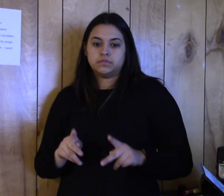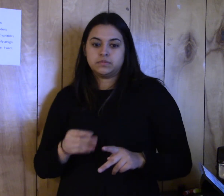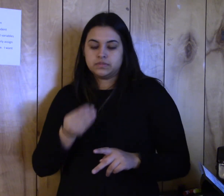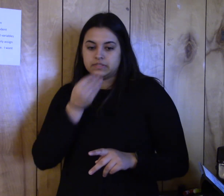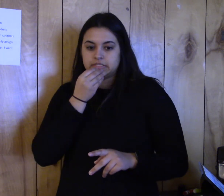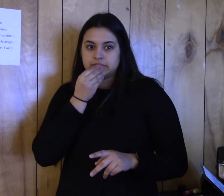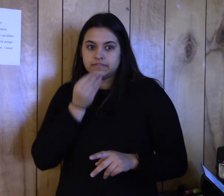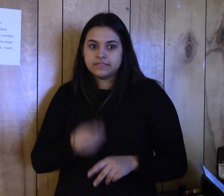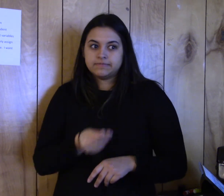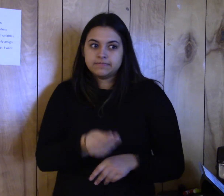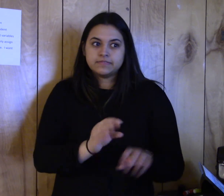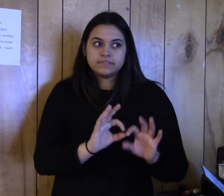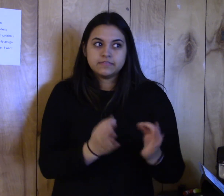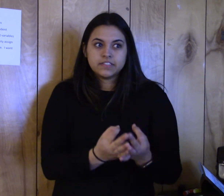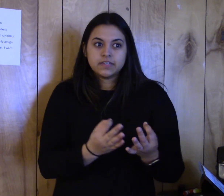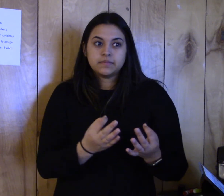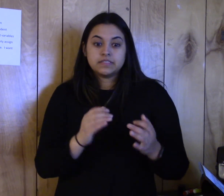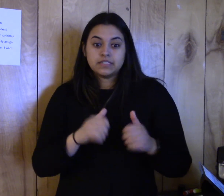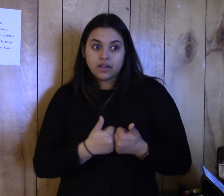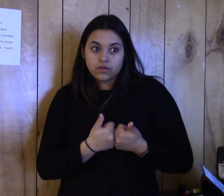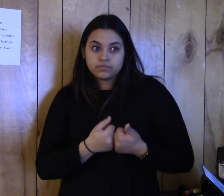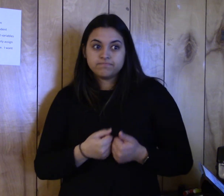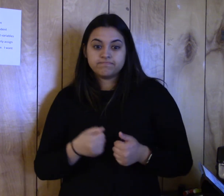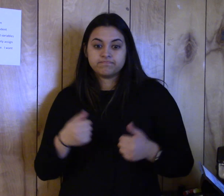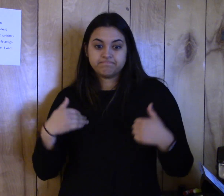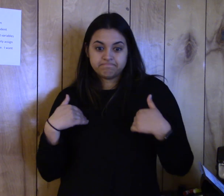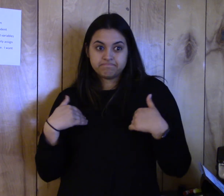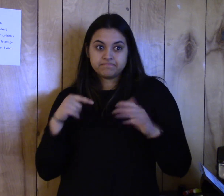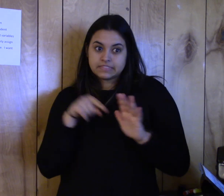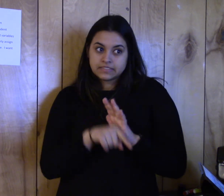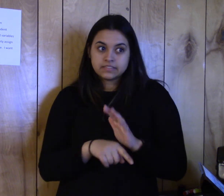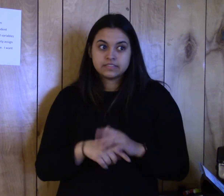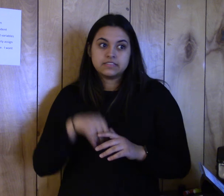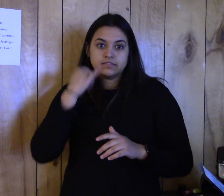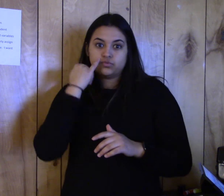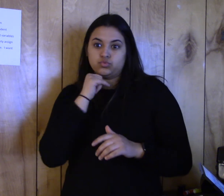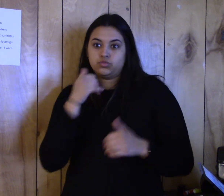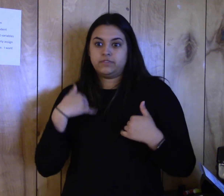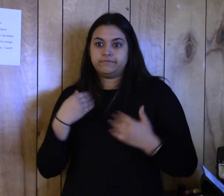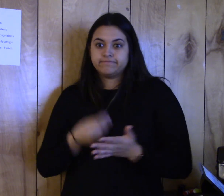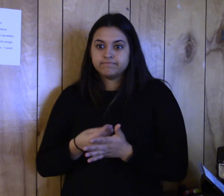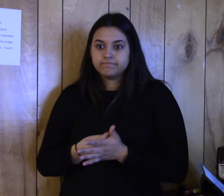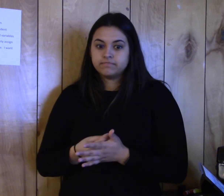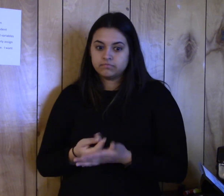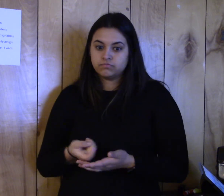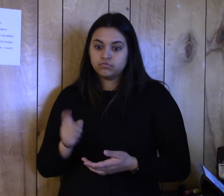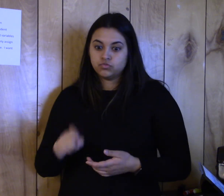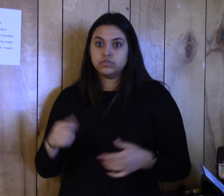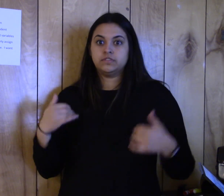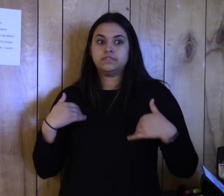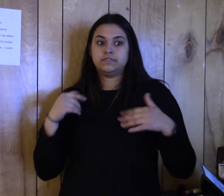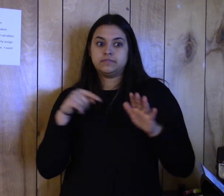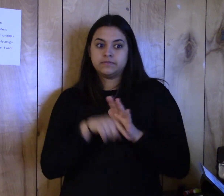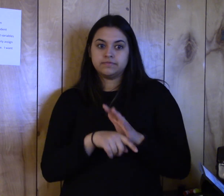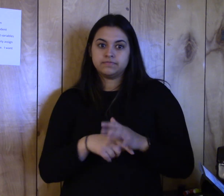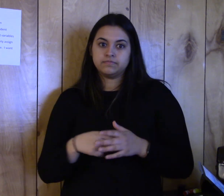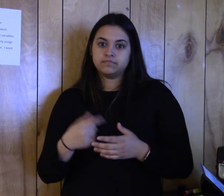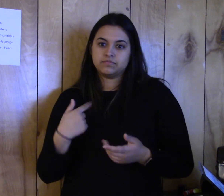and if you don't have the money, that's what you have to do. And so, I have a lot of trouble getting upset about that. But that's a